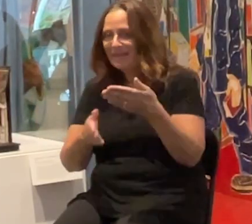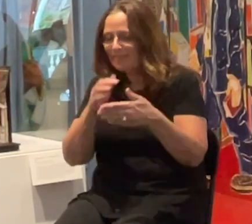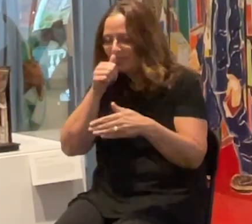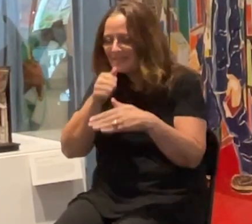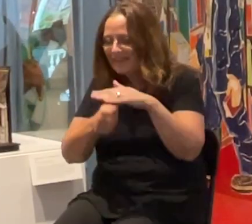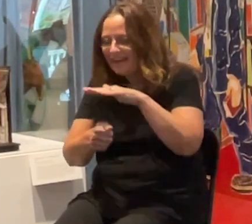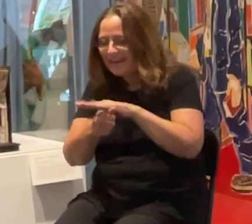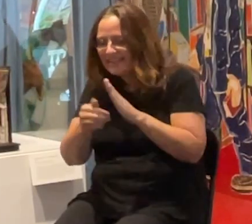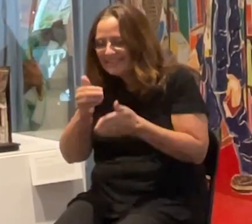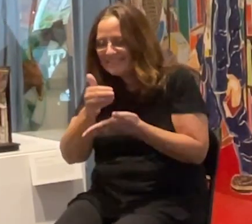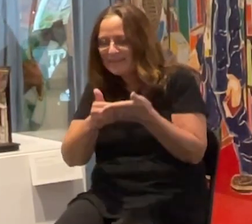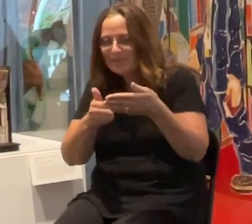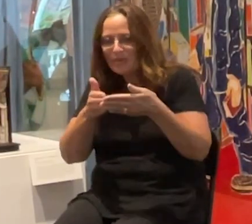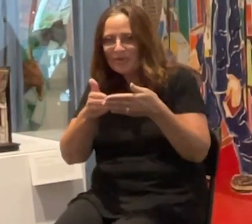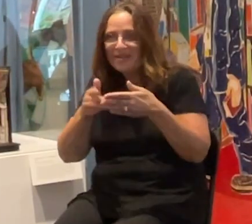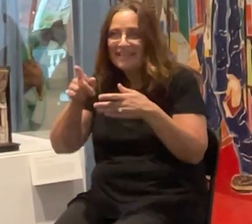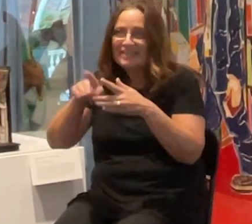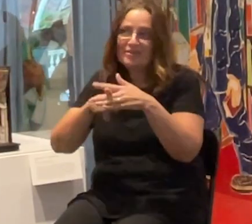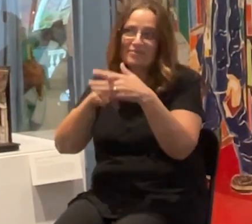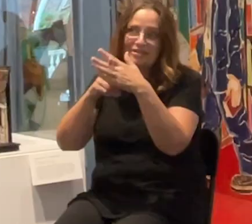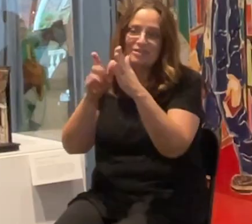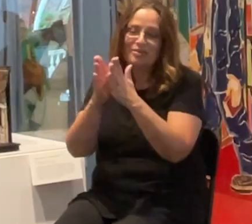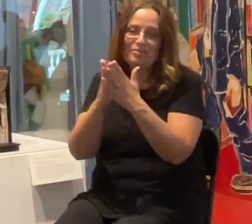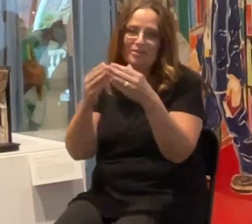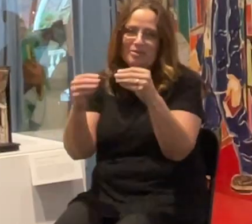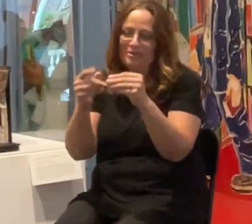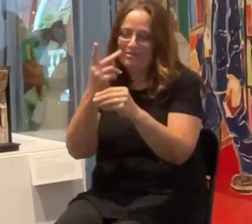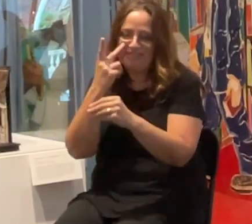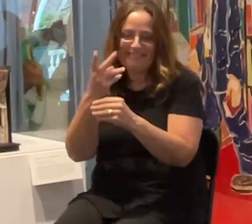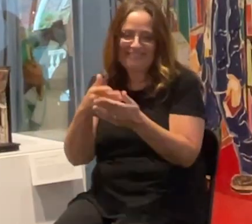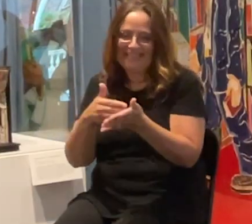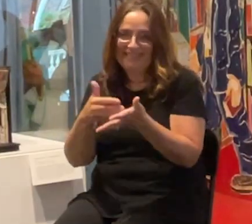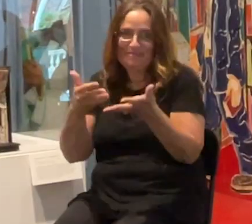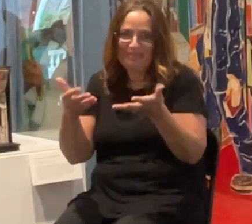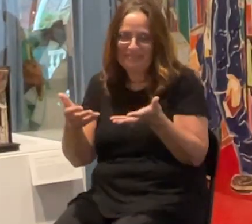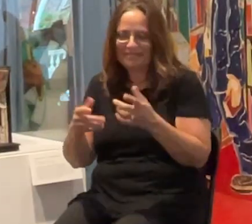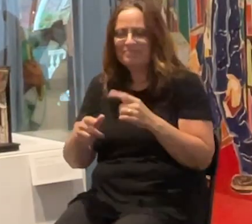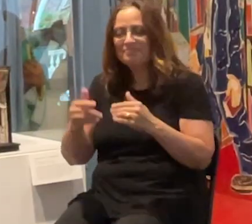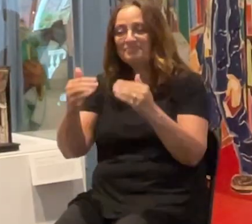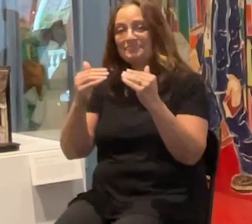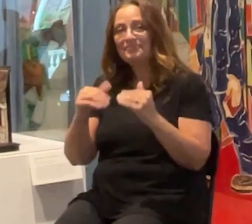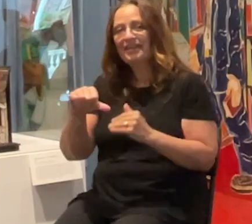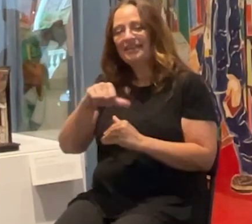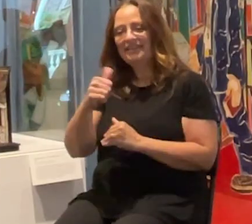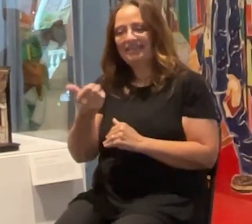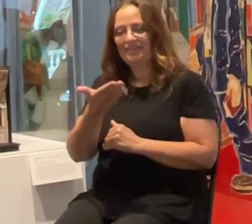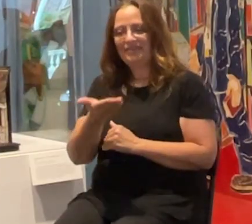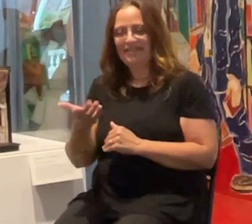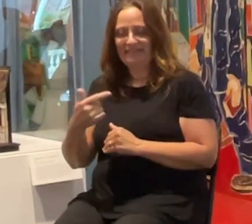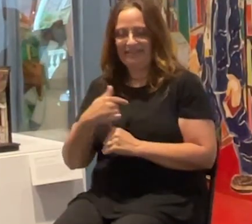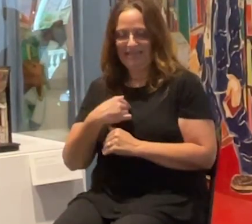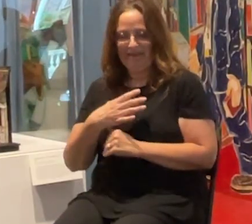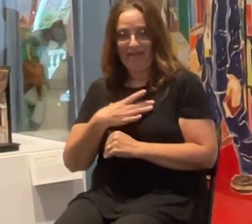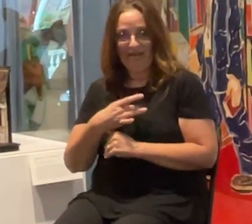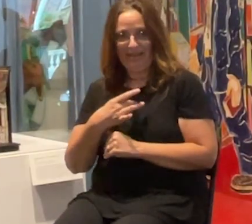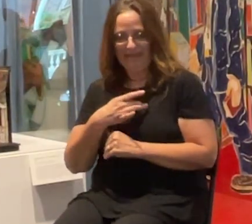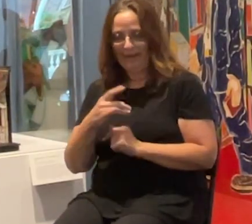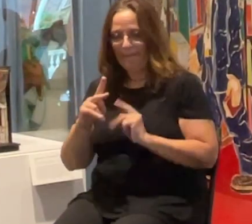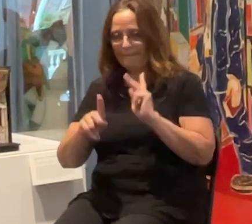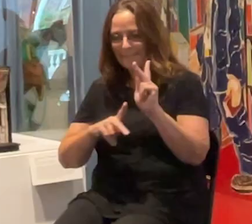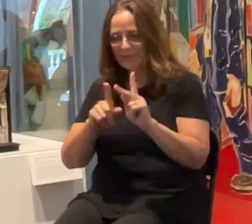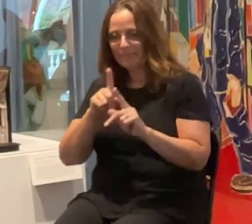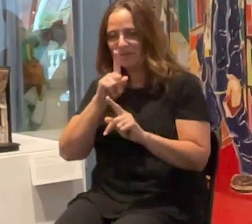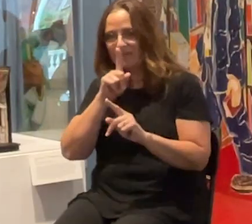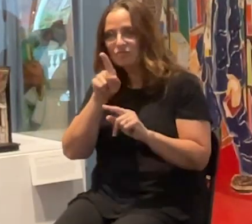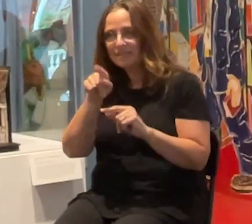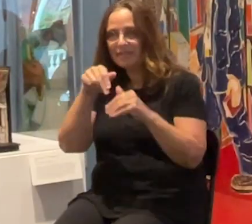corner, you know, in the original bookstore where you didn't see it as much. But another thing that I like about the fact that people can really go